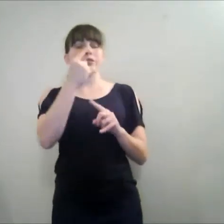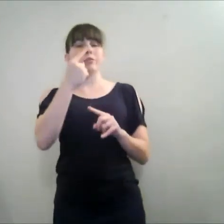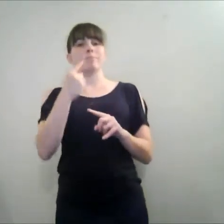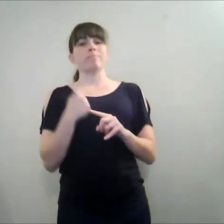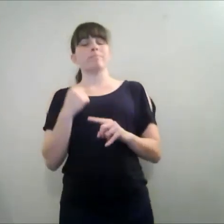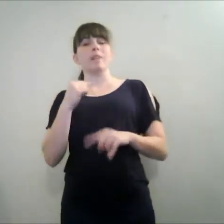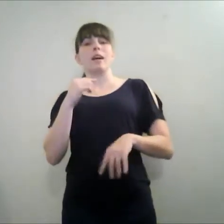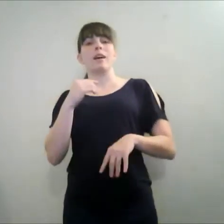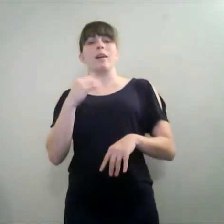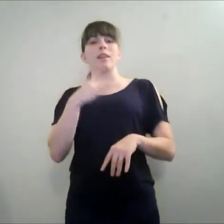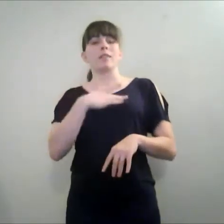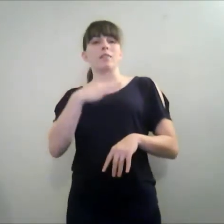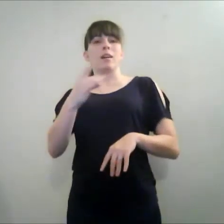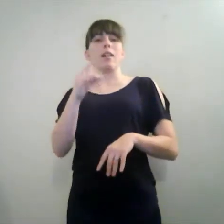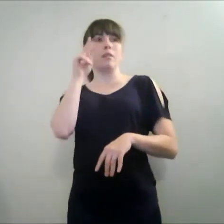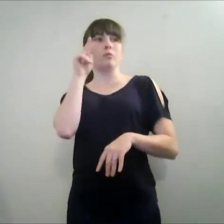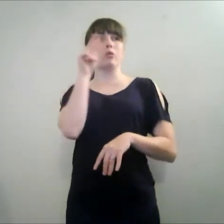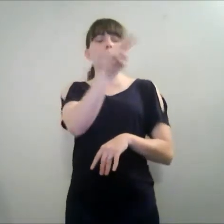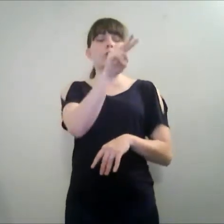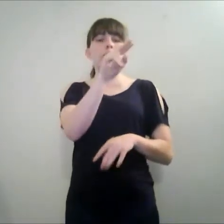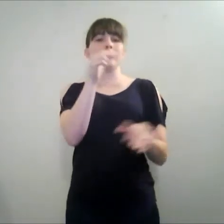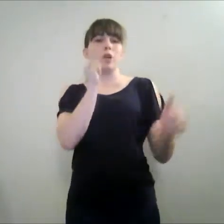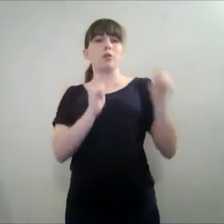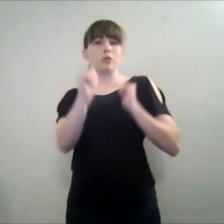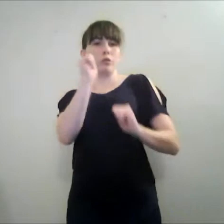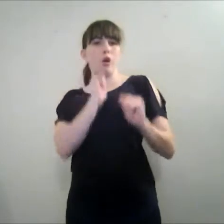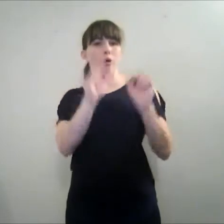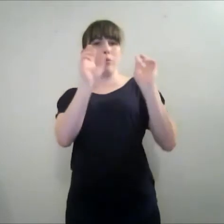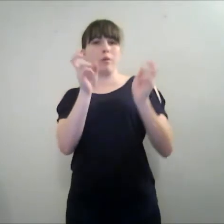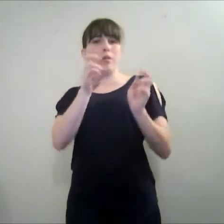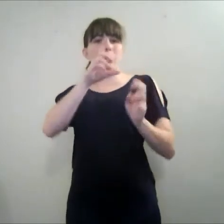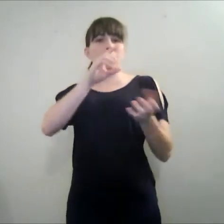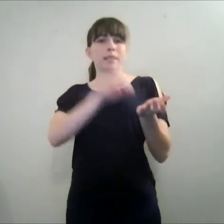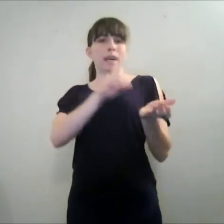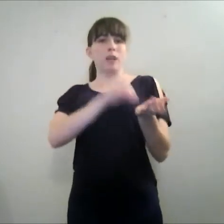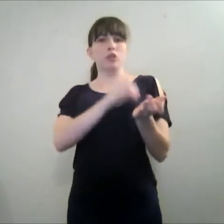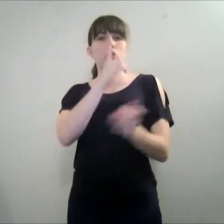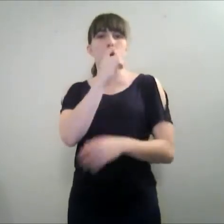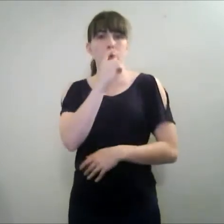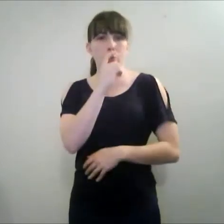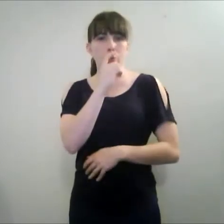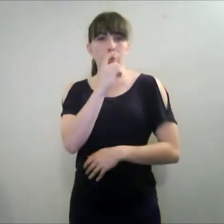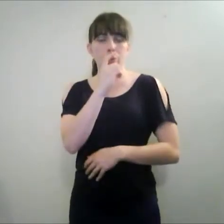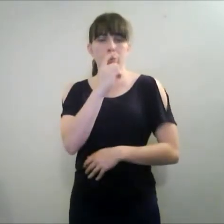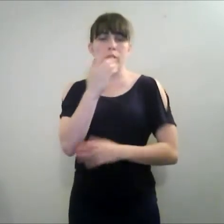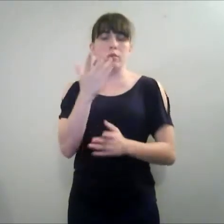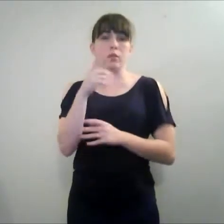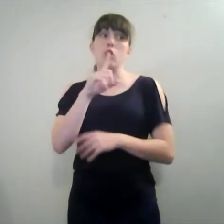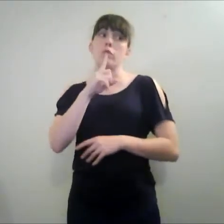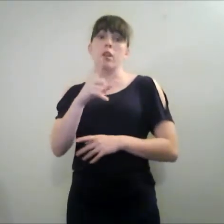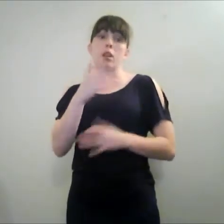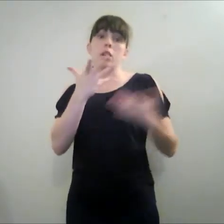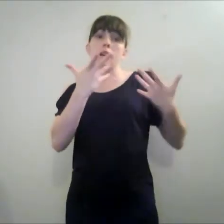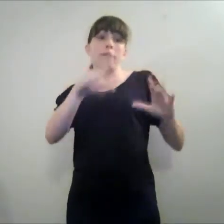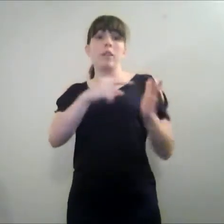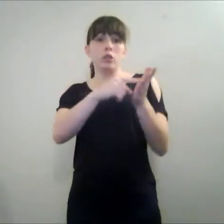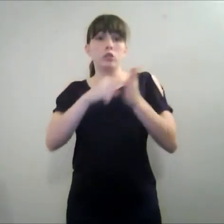shown us the answer. So I should say for some of our foreign visitors, Doctor Who is the greatest living scientist